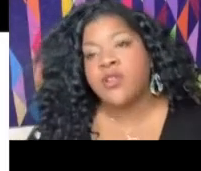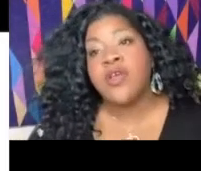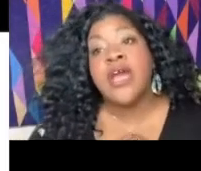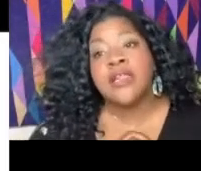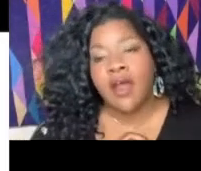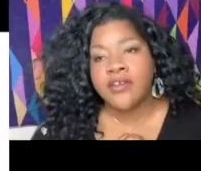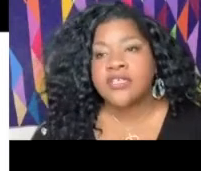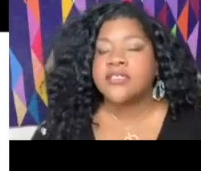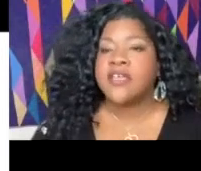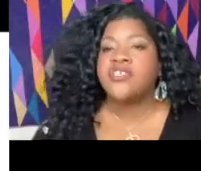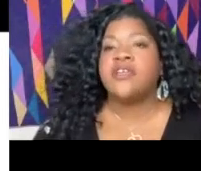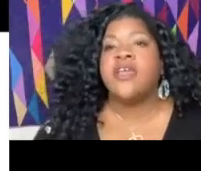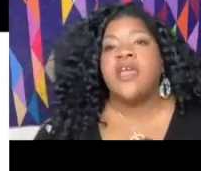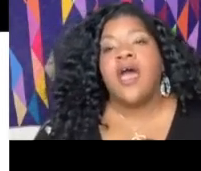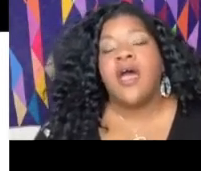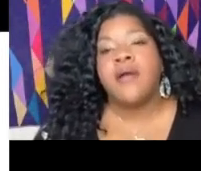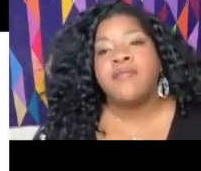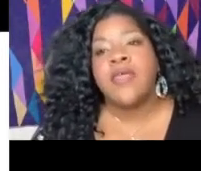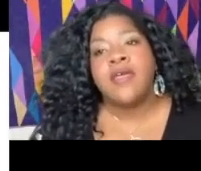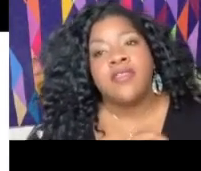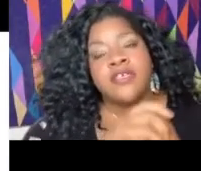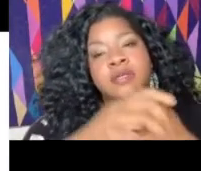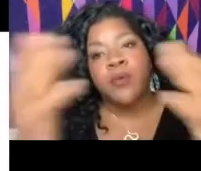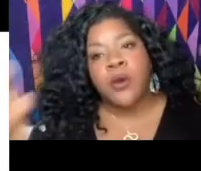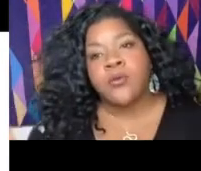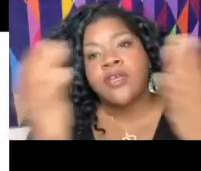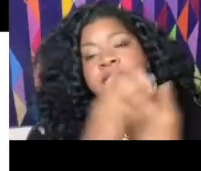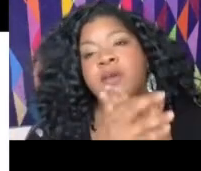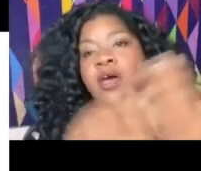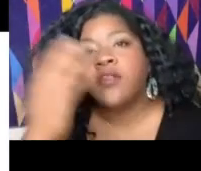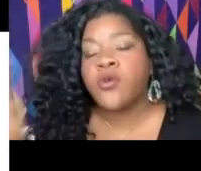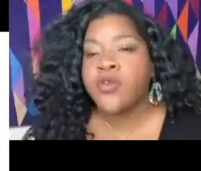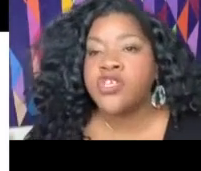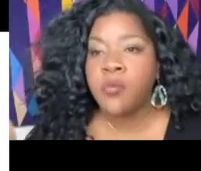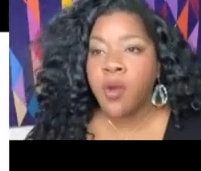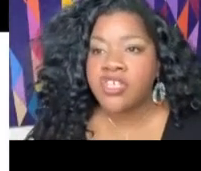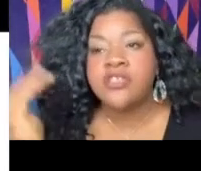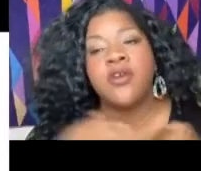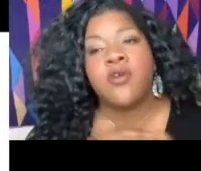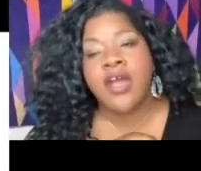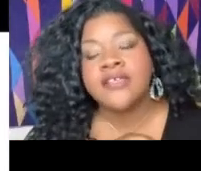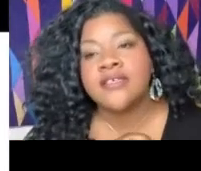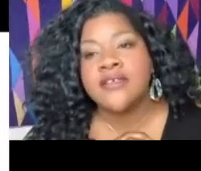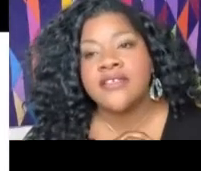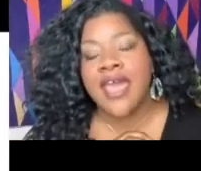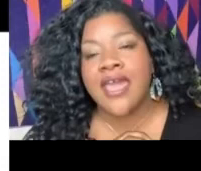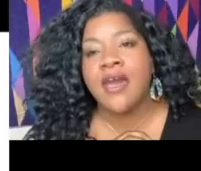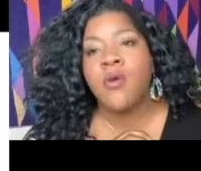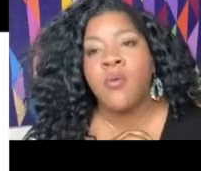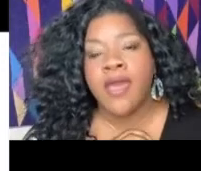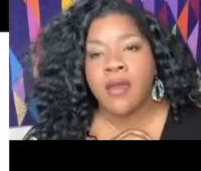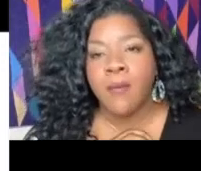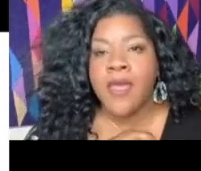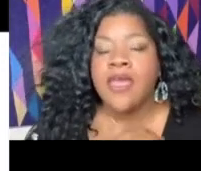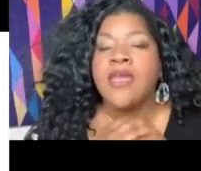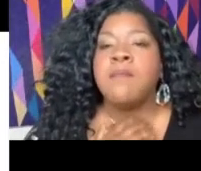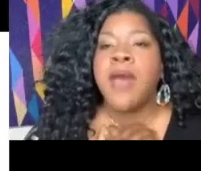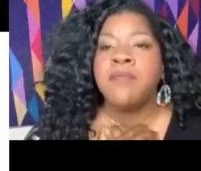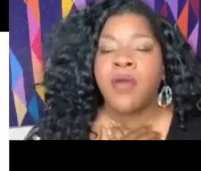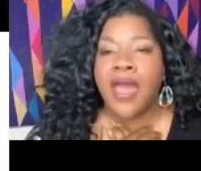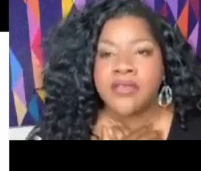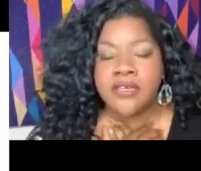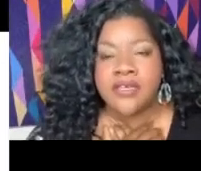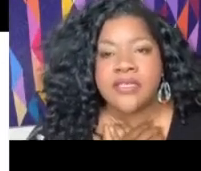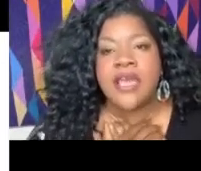Miracles and Glory, a large installation, this boat is called LaQuisha Washington Crosses the Day Aware. In